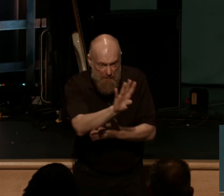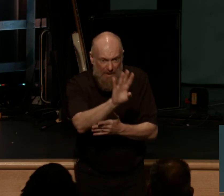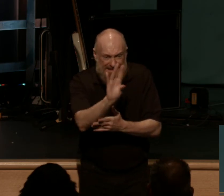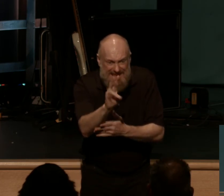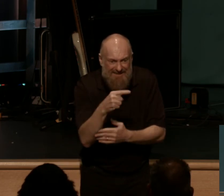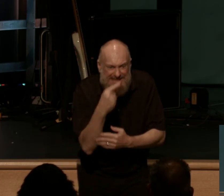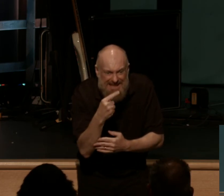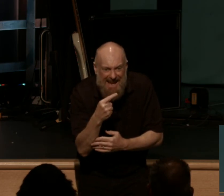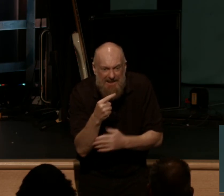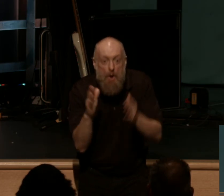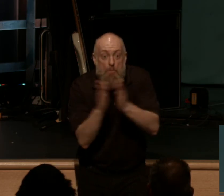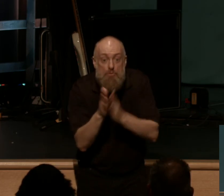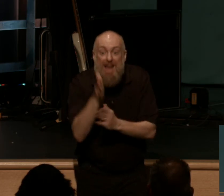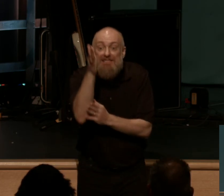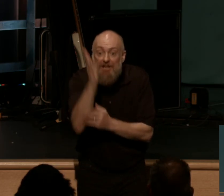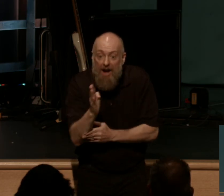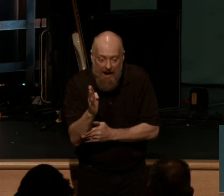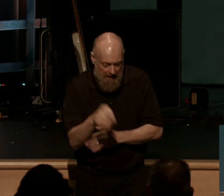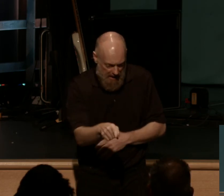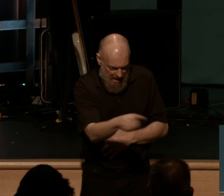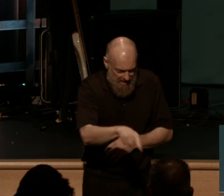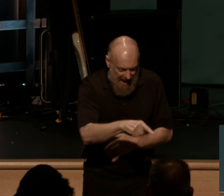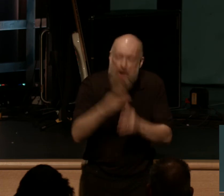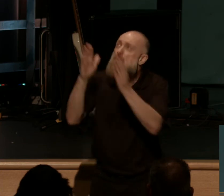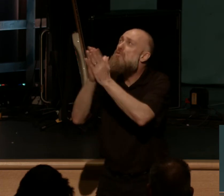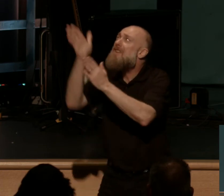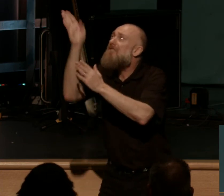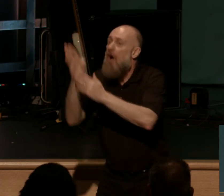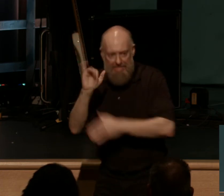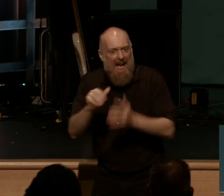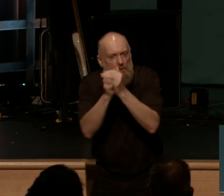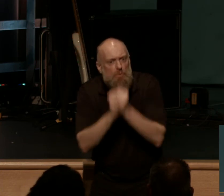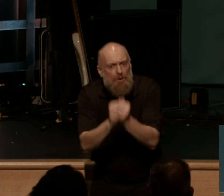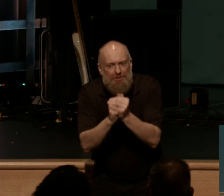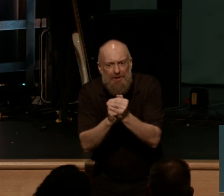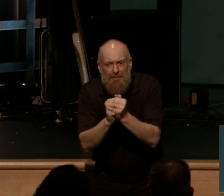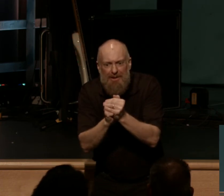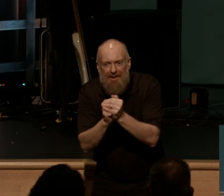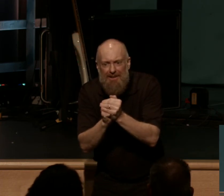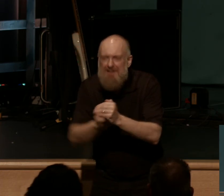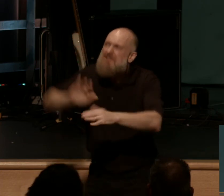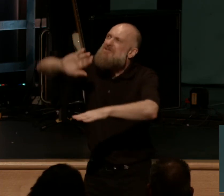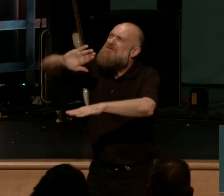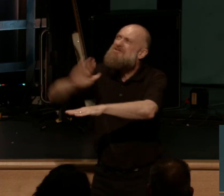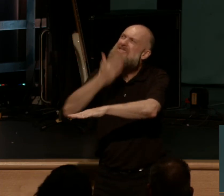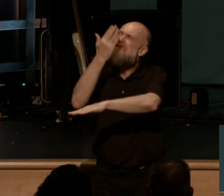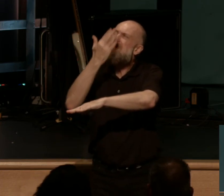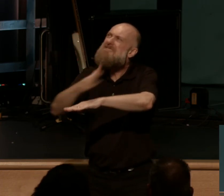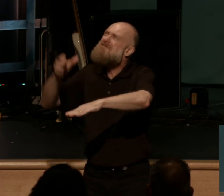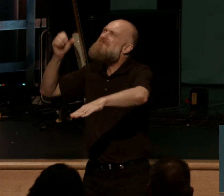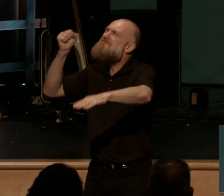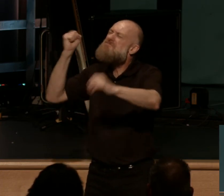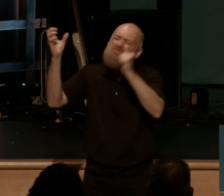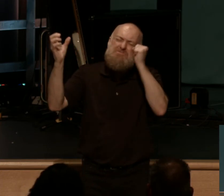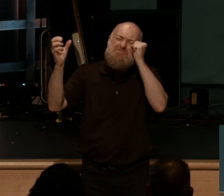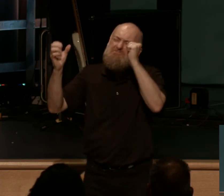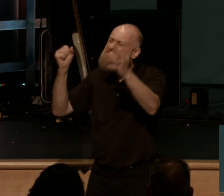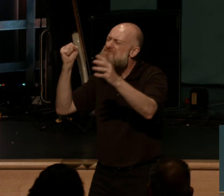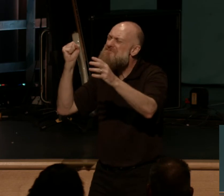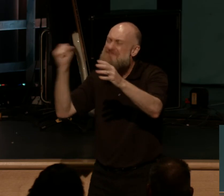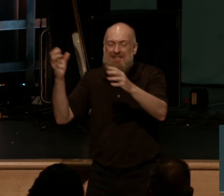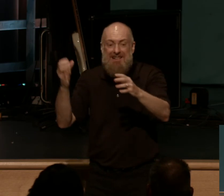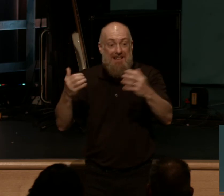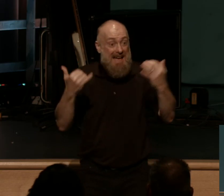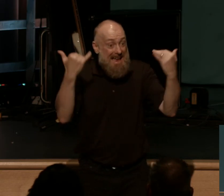It says, praising God. That's worship, and that's also singing. That's singing. So on